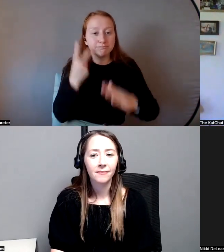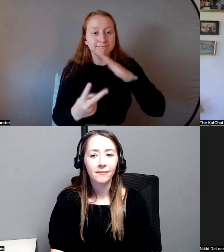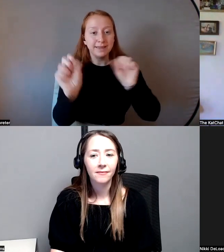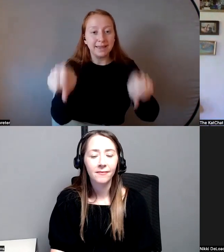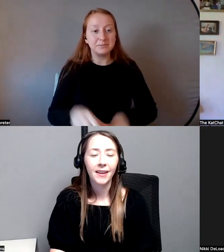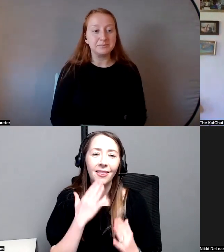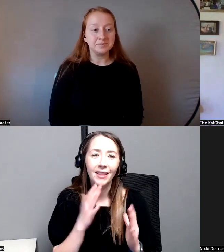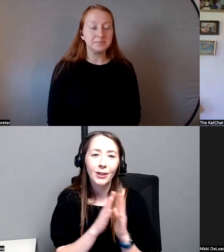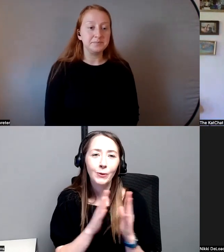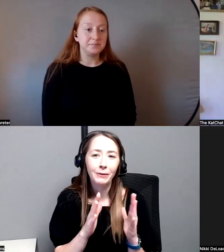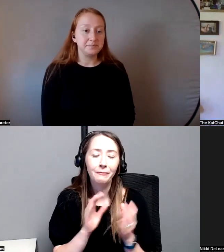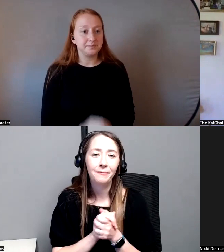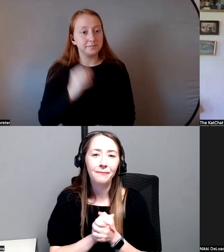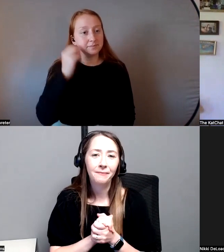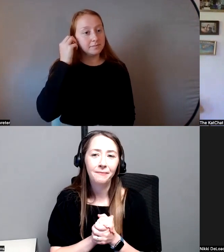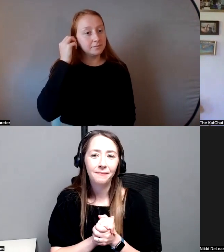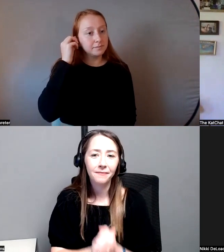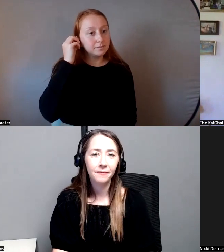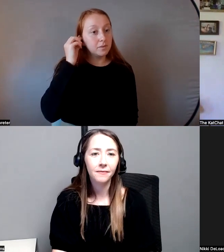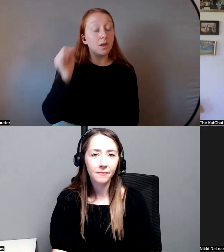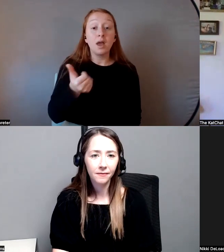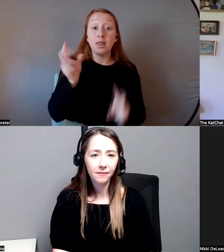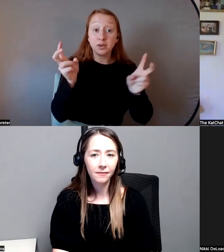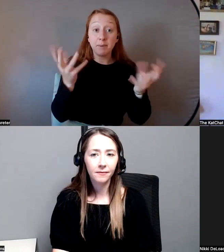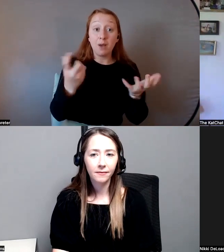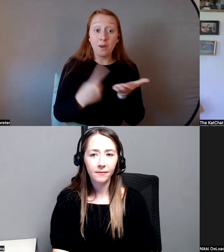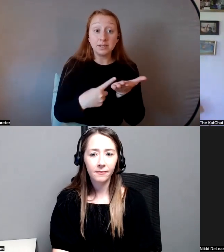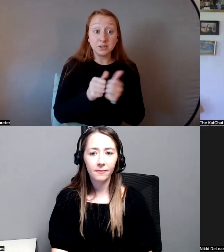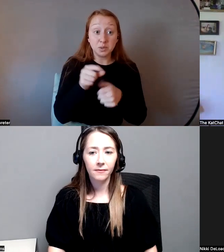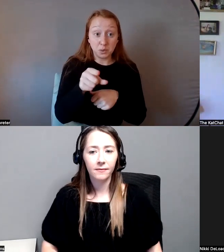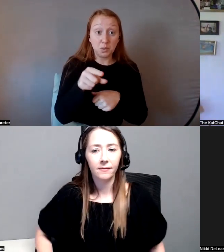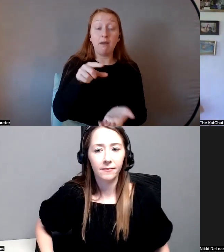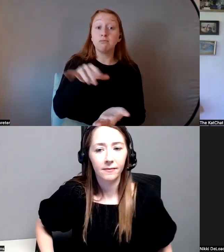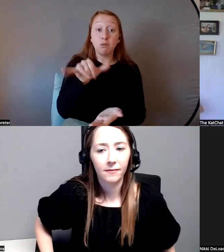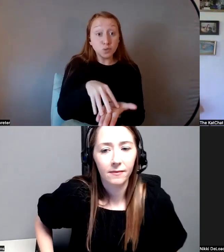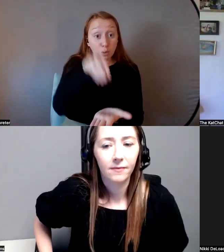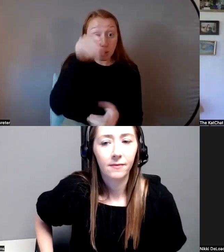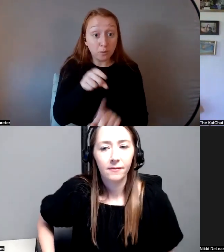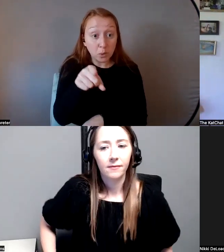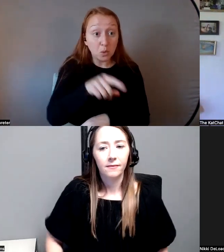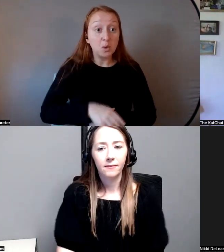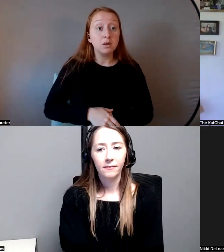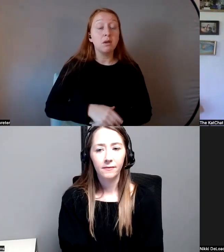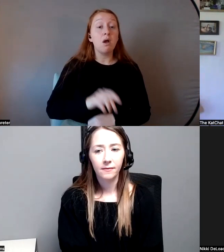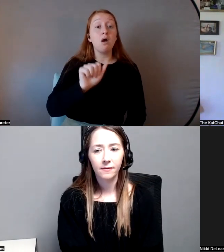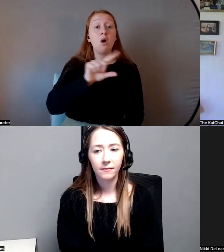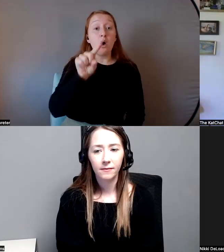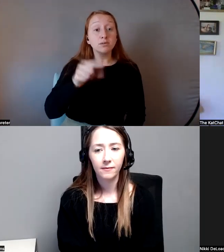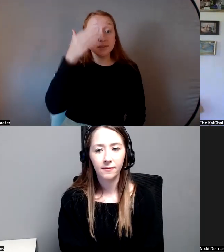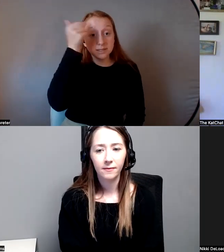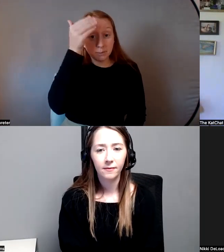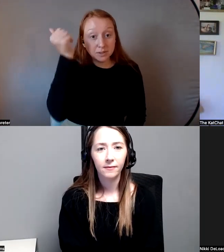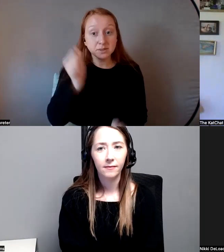Thank Other you than so that, much. topic I wanted to talk about and learn about and old timers was